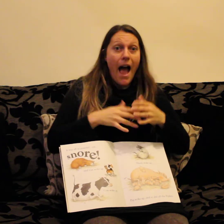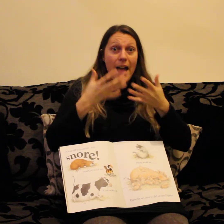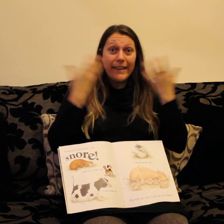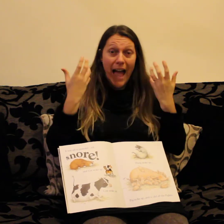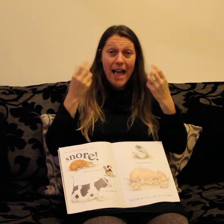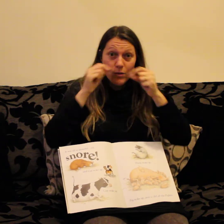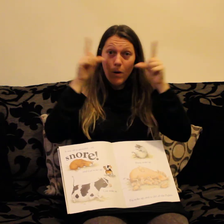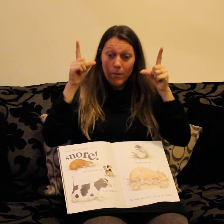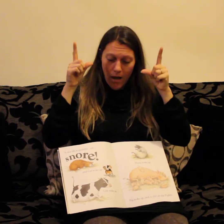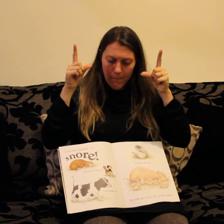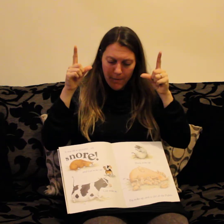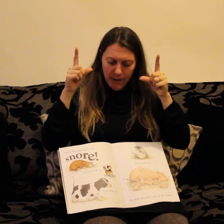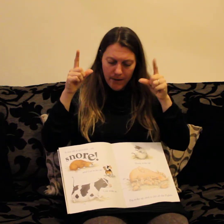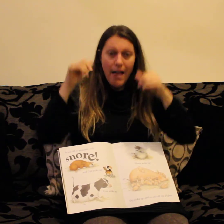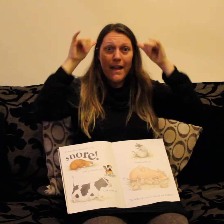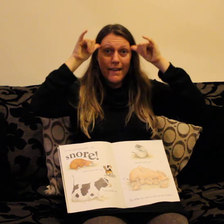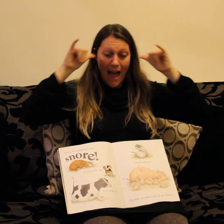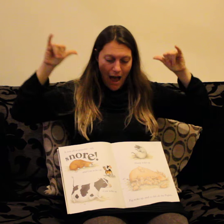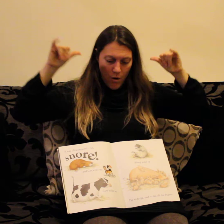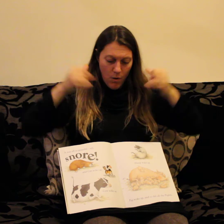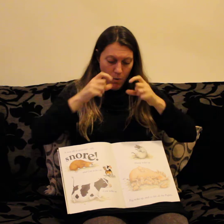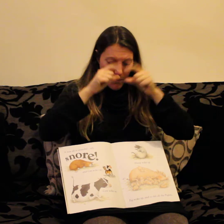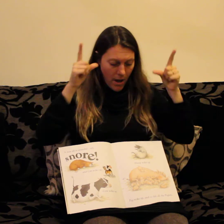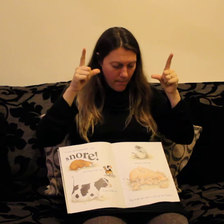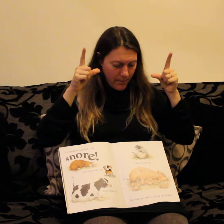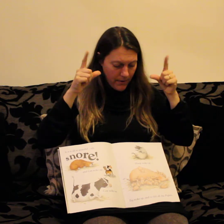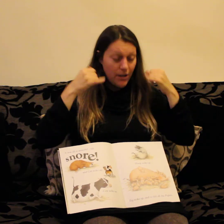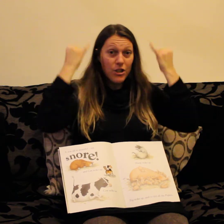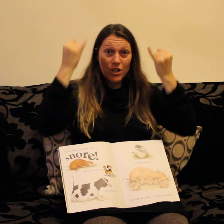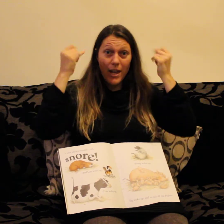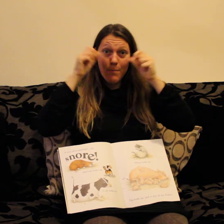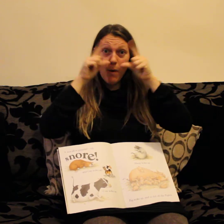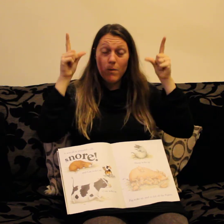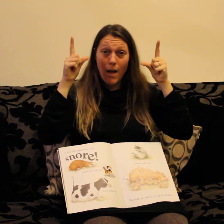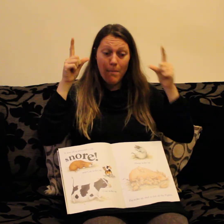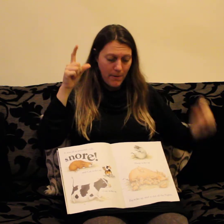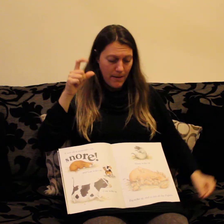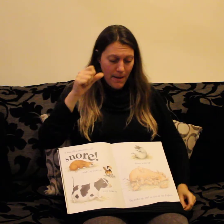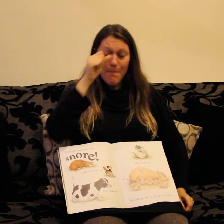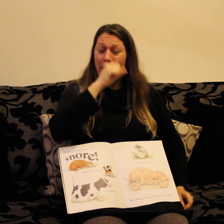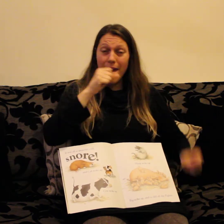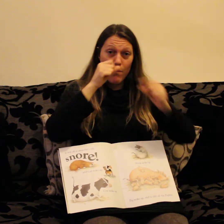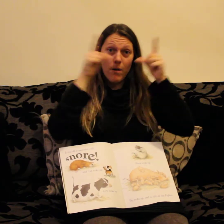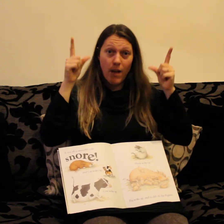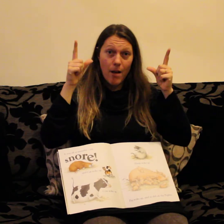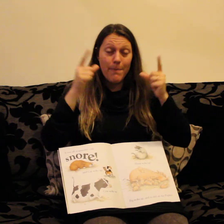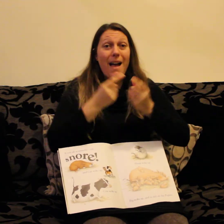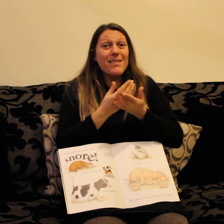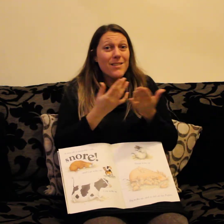And cat woke up. Cow woke up. Sheep woke up. Pig woke up. And so